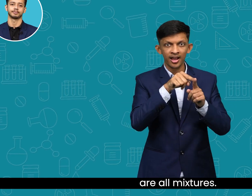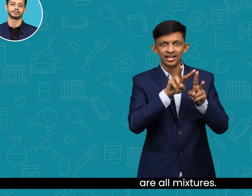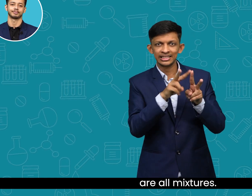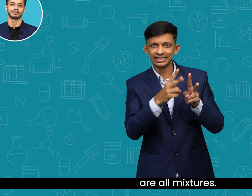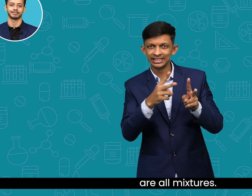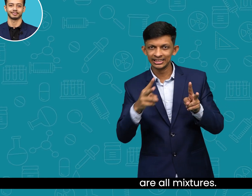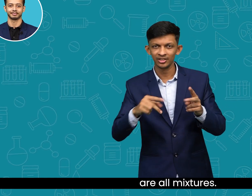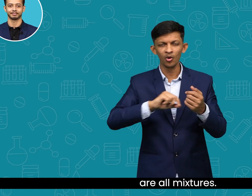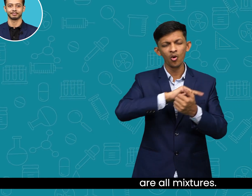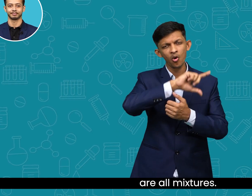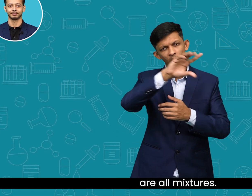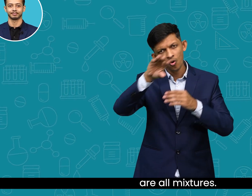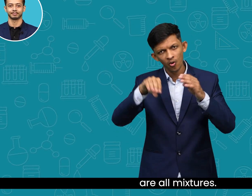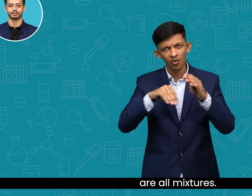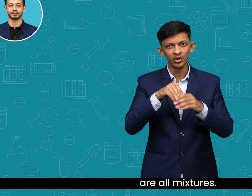mixtures.